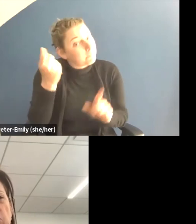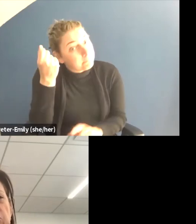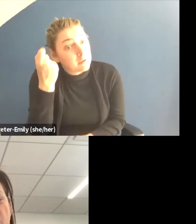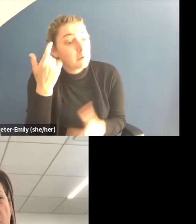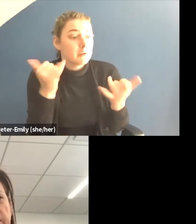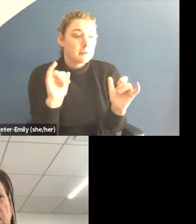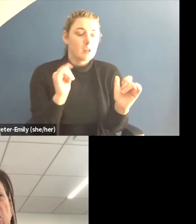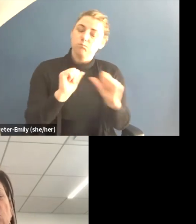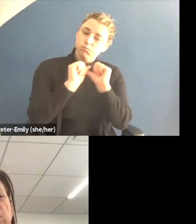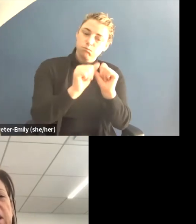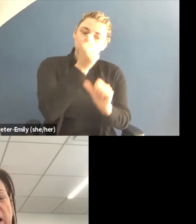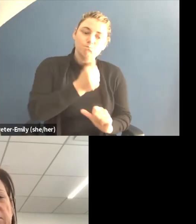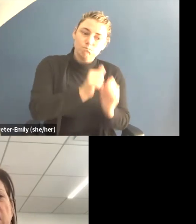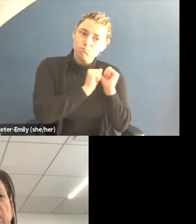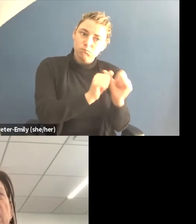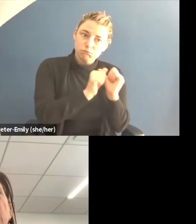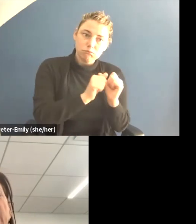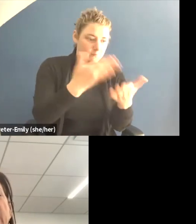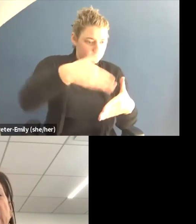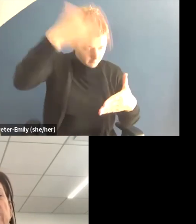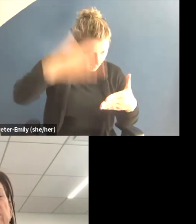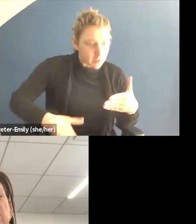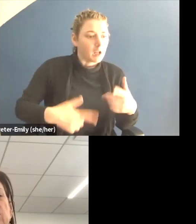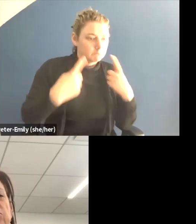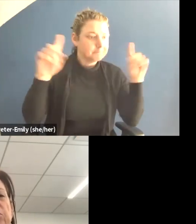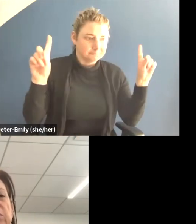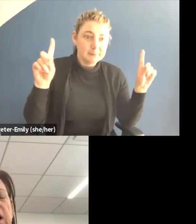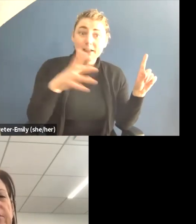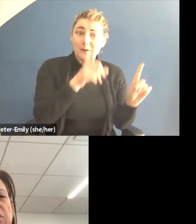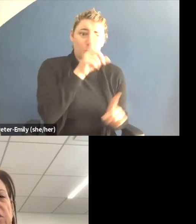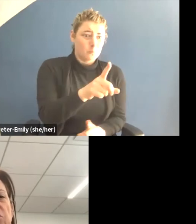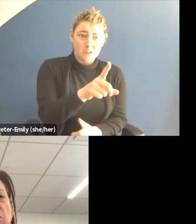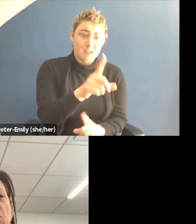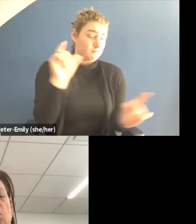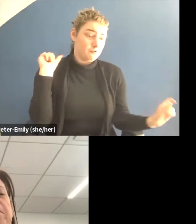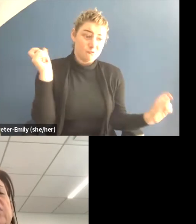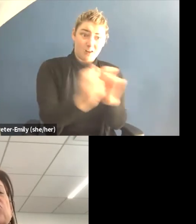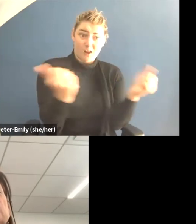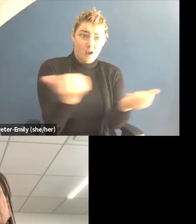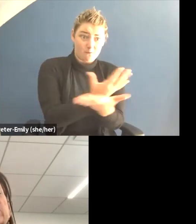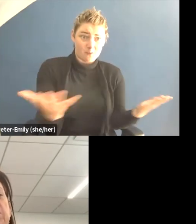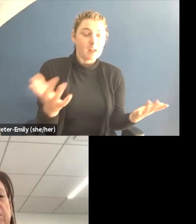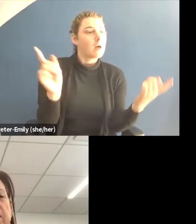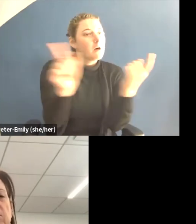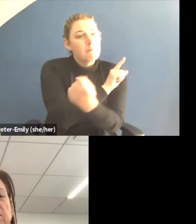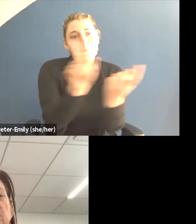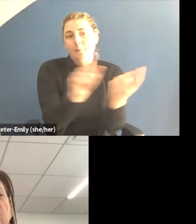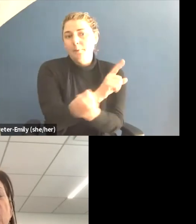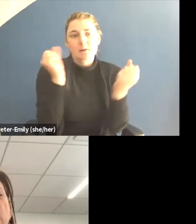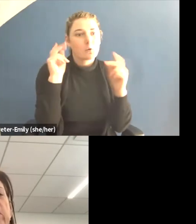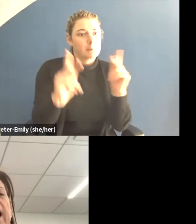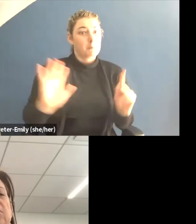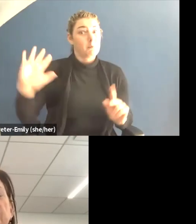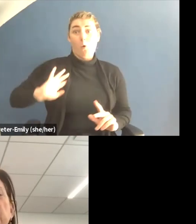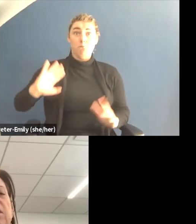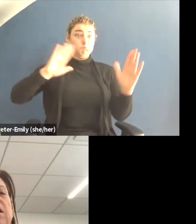we soldiered on. We got it done, and it was a real game changer. We met so many people that we didn't know.